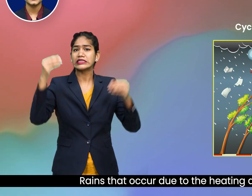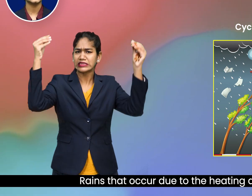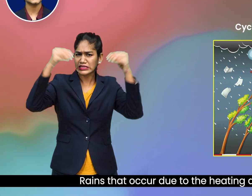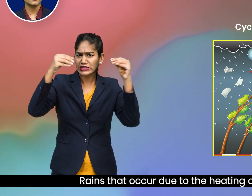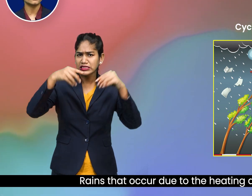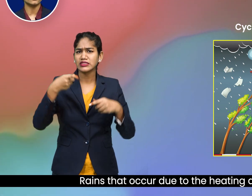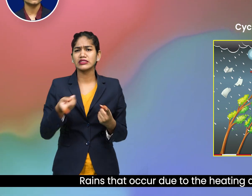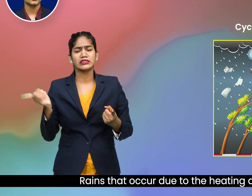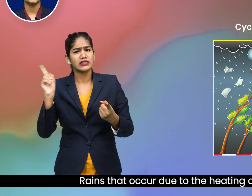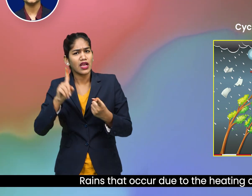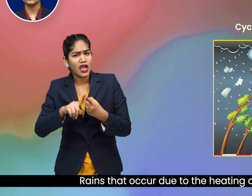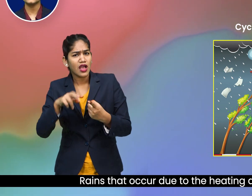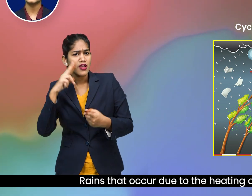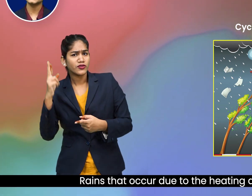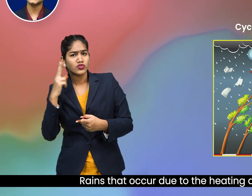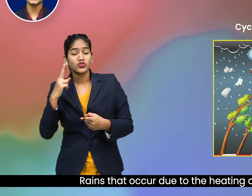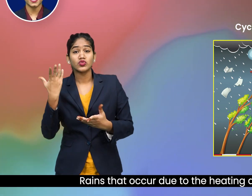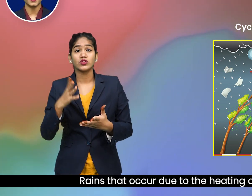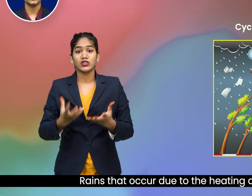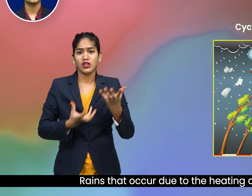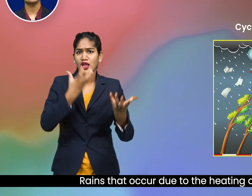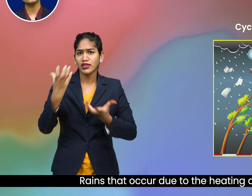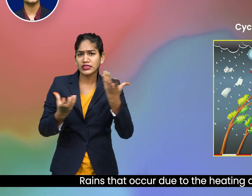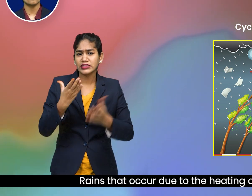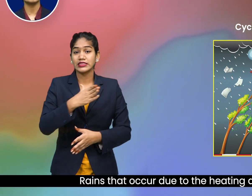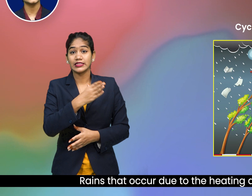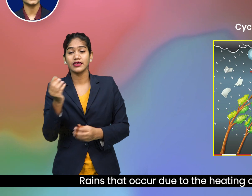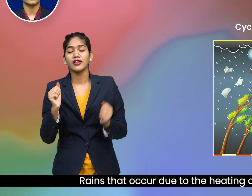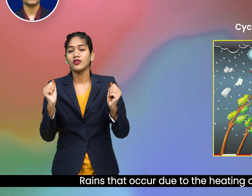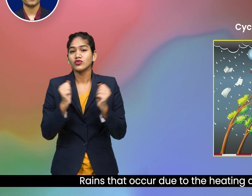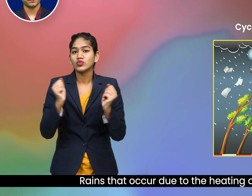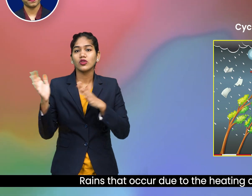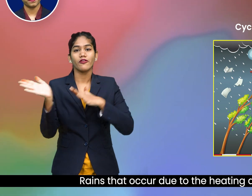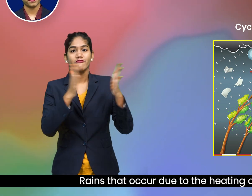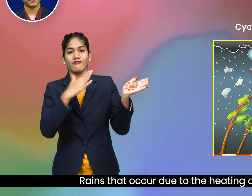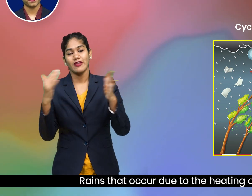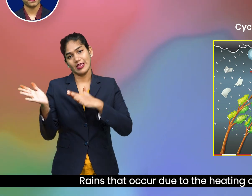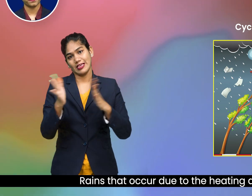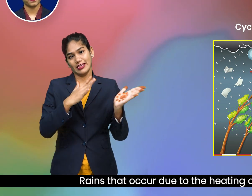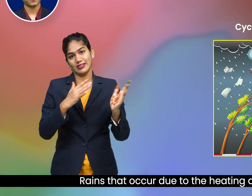rains that occur due to the heating and cooling of air,